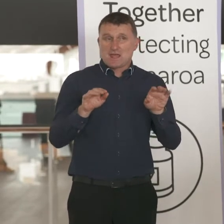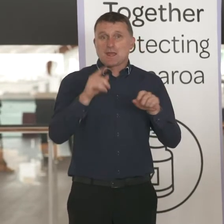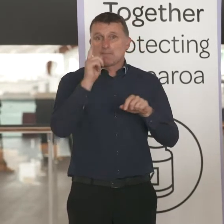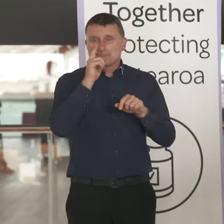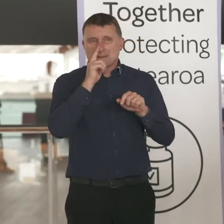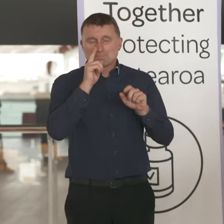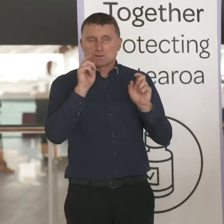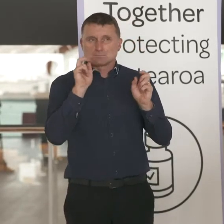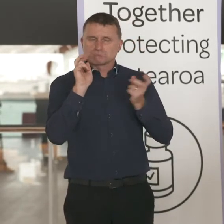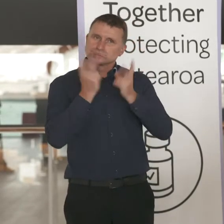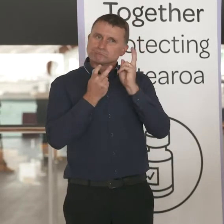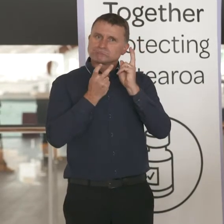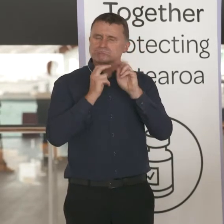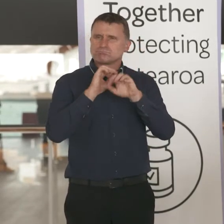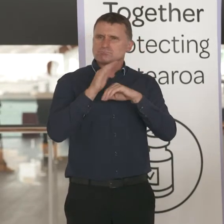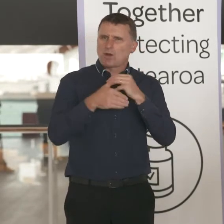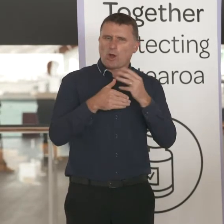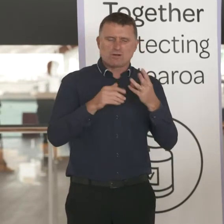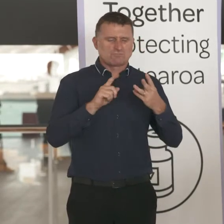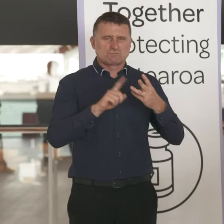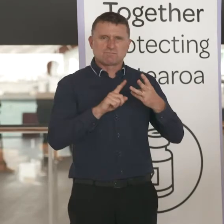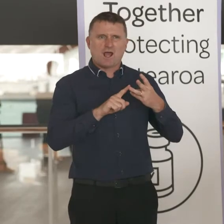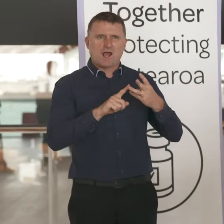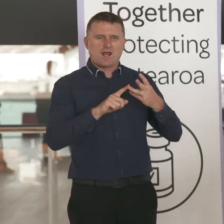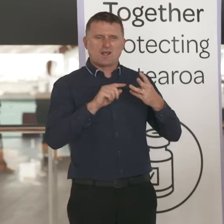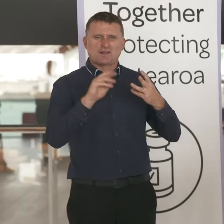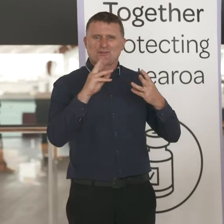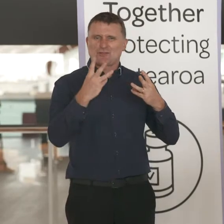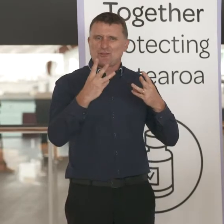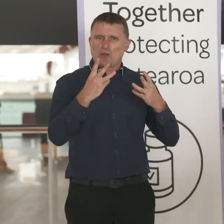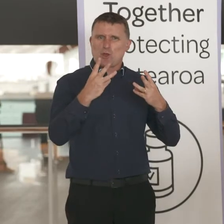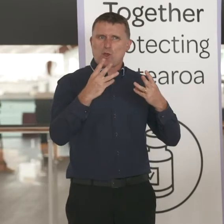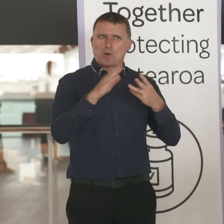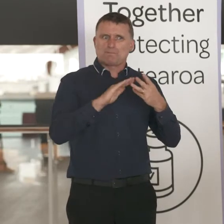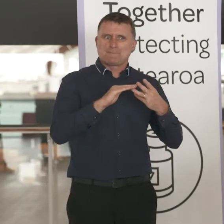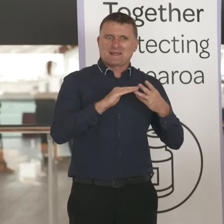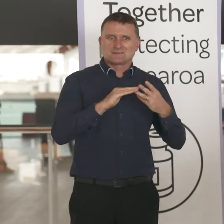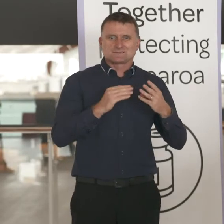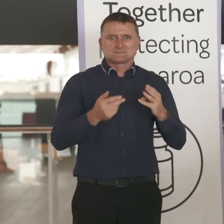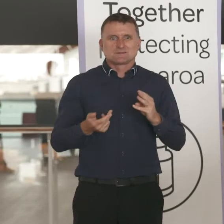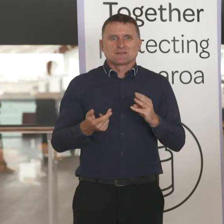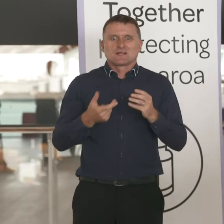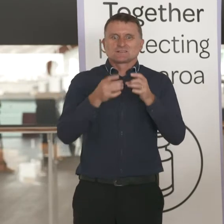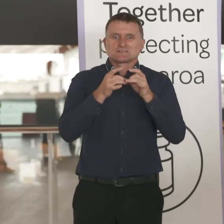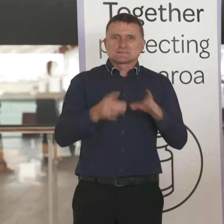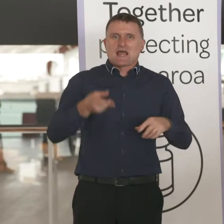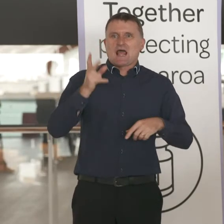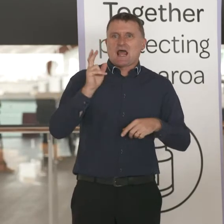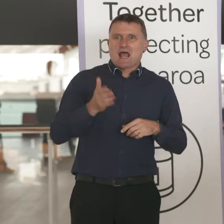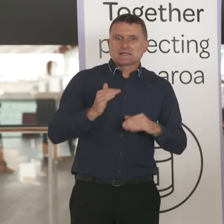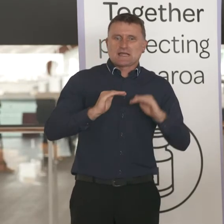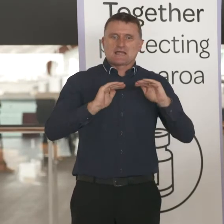just giving a little bit. You're just starting again, and you're not, of course. So it's a very different